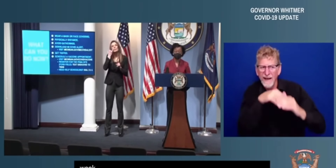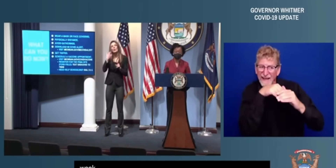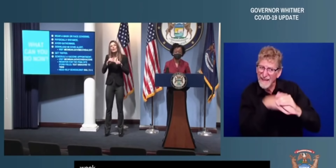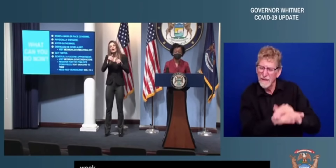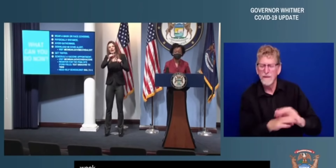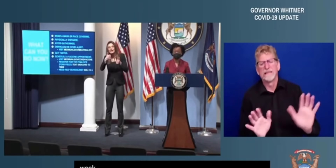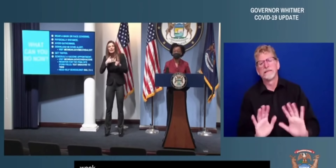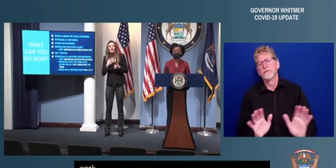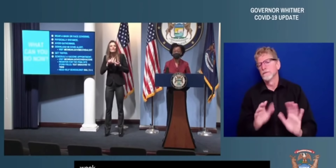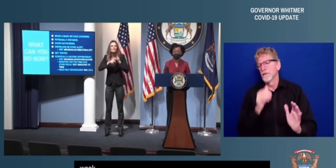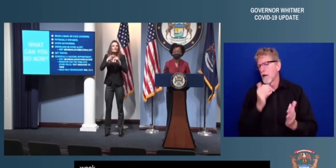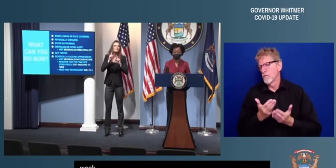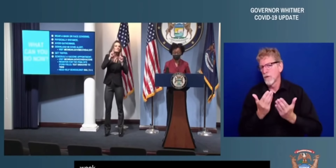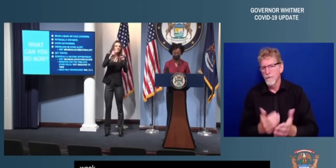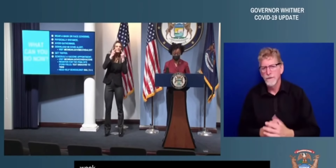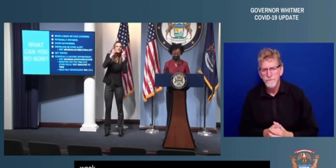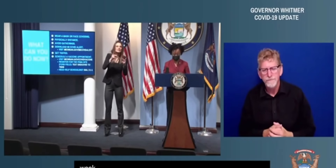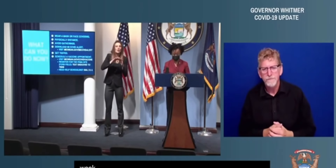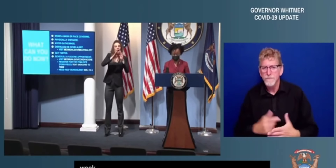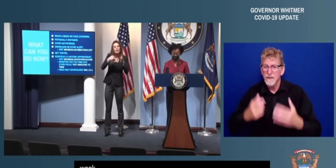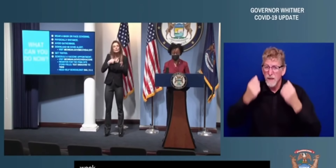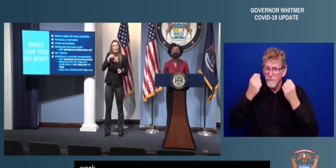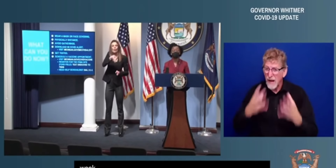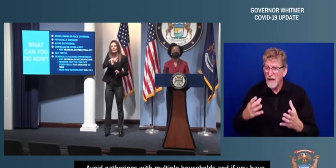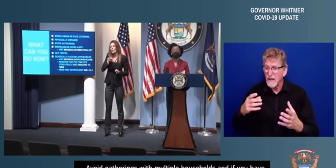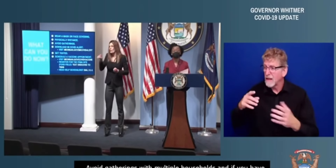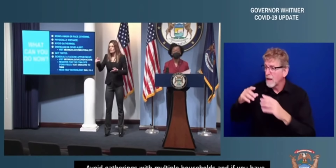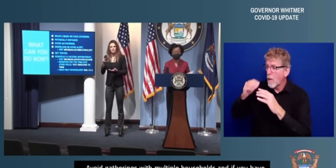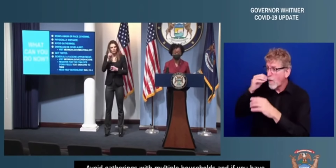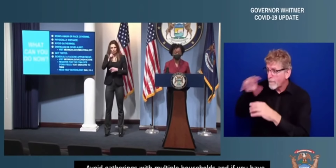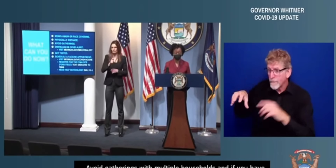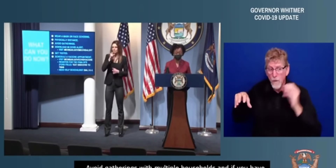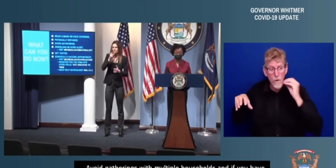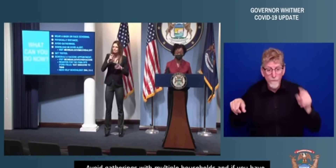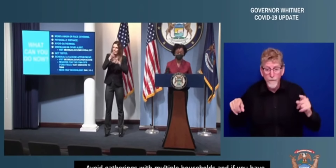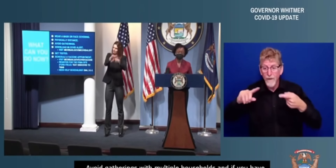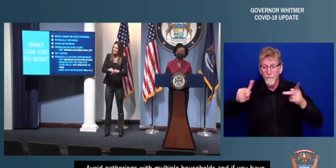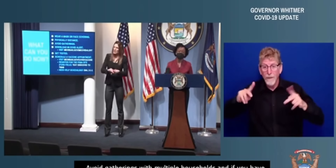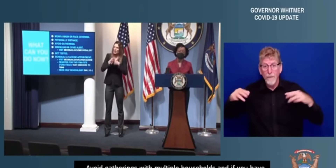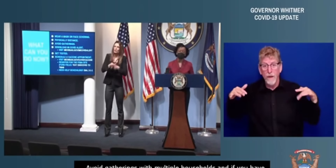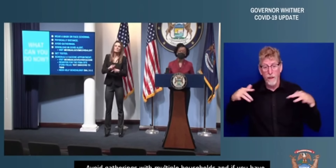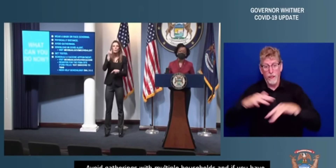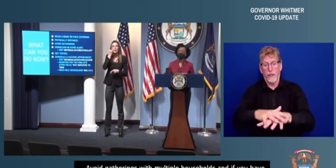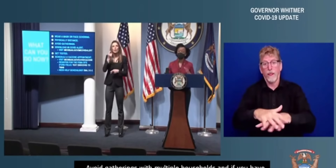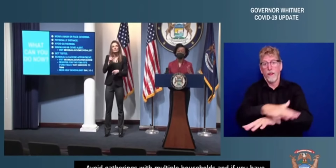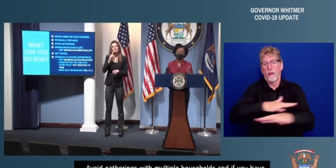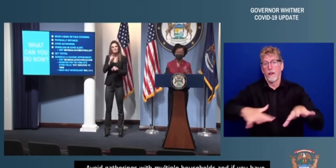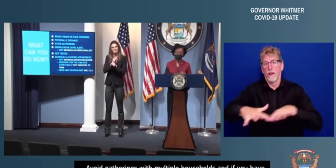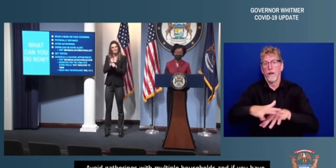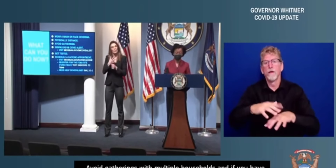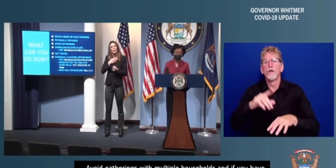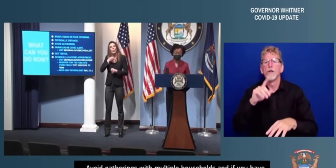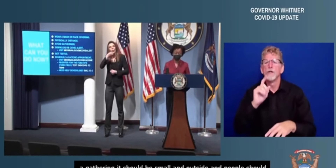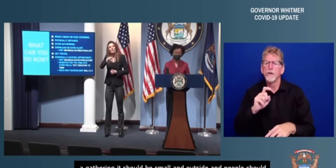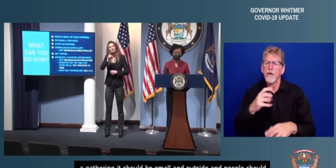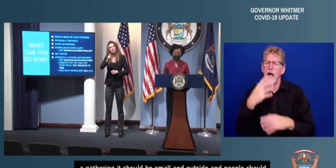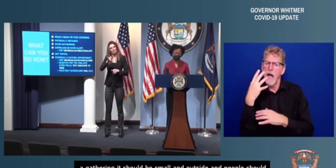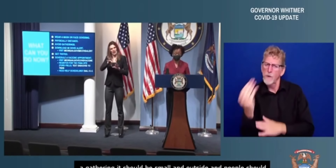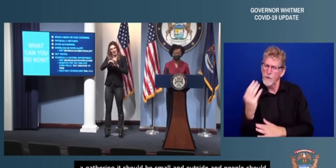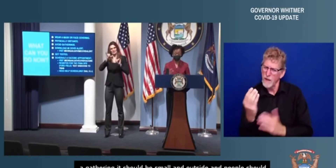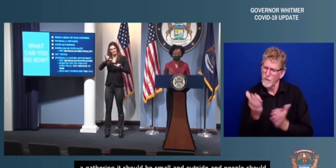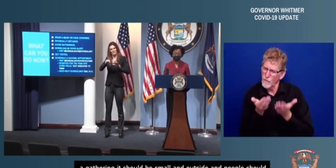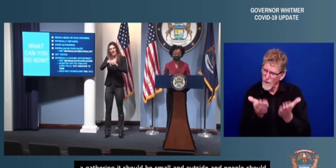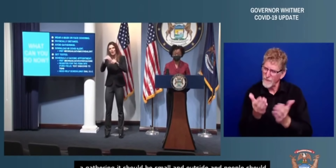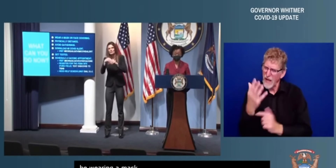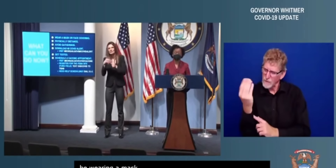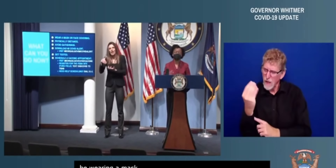if you do have a gathering, it should be small, it should be outside, and people should be wearing a mask. And you should get tested. If